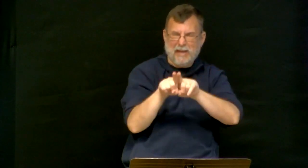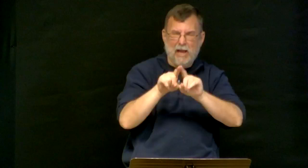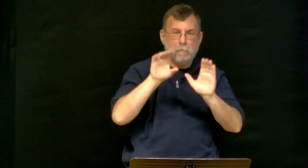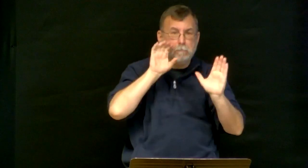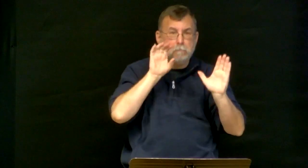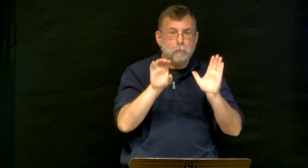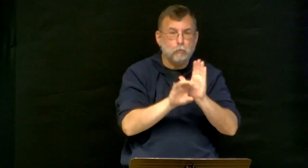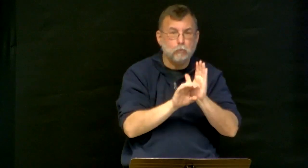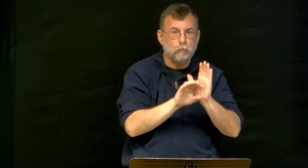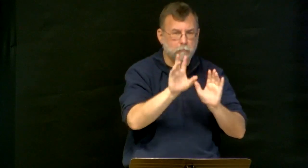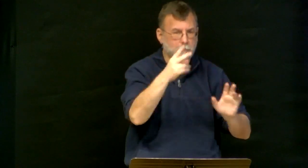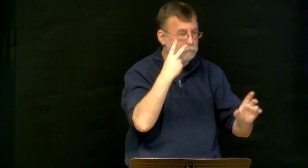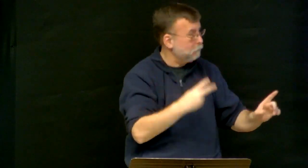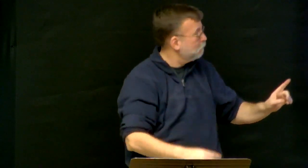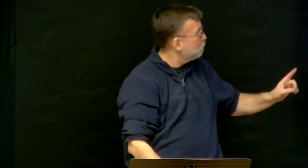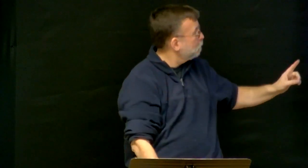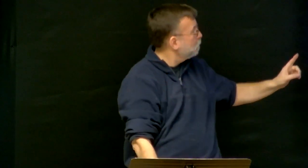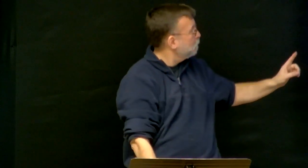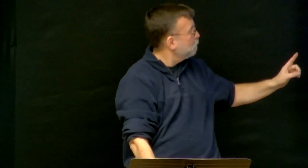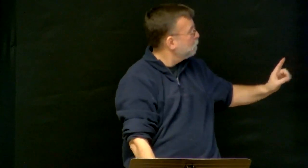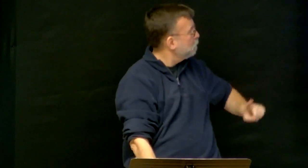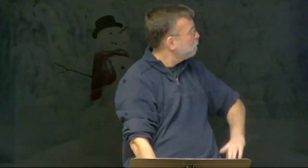Now, I want to get back to that first picture I showed.